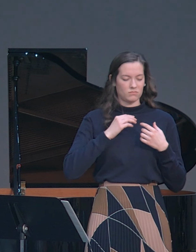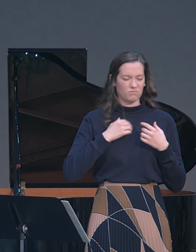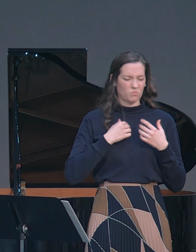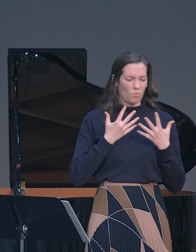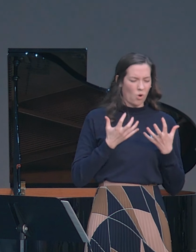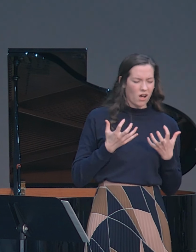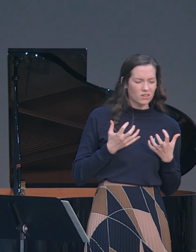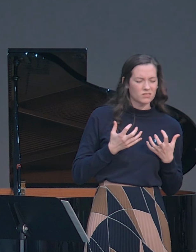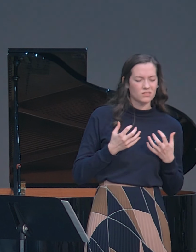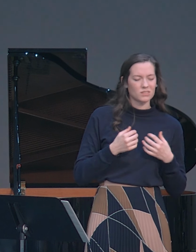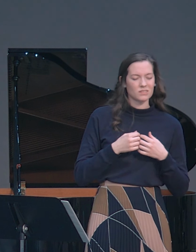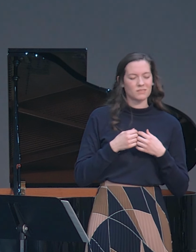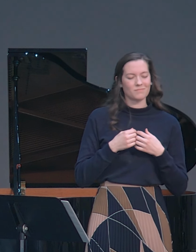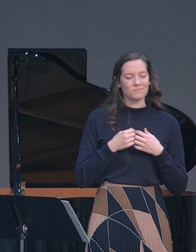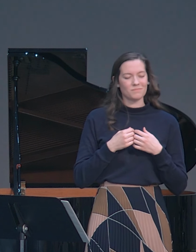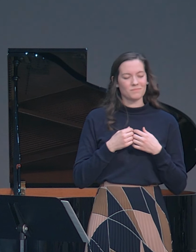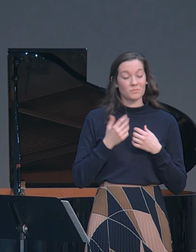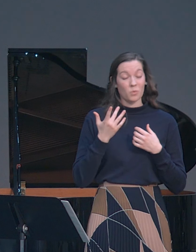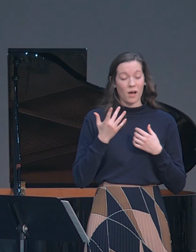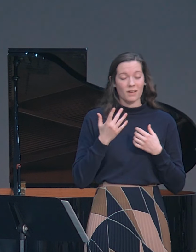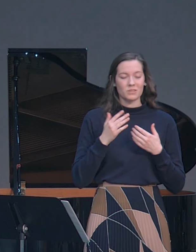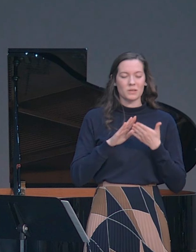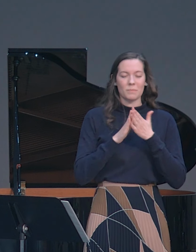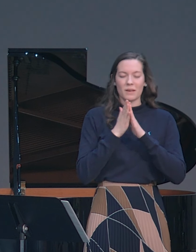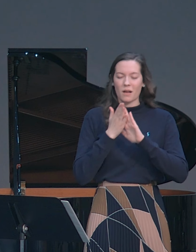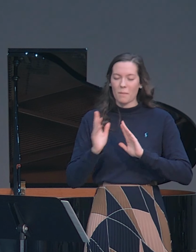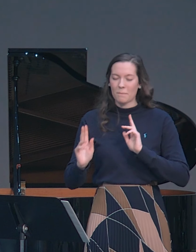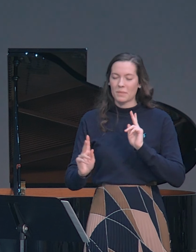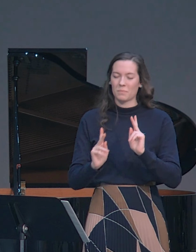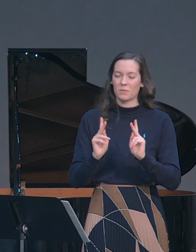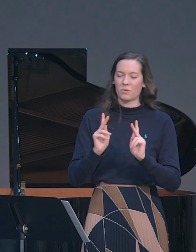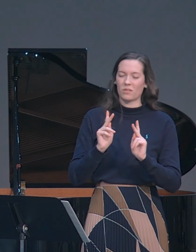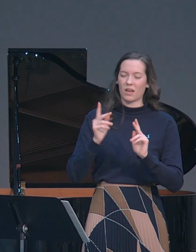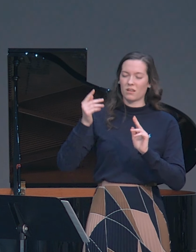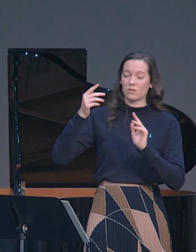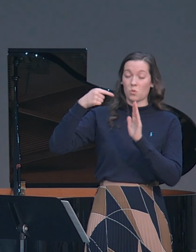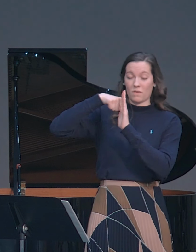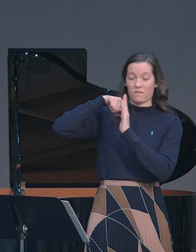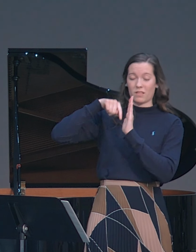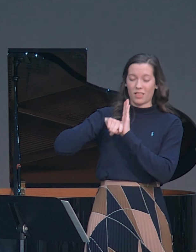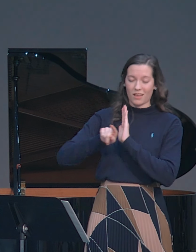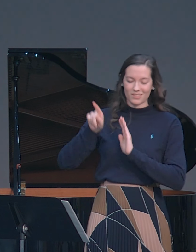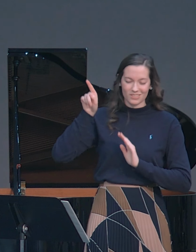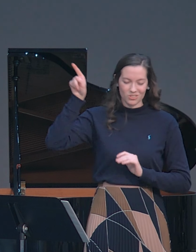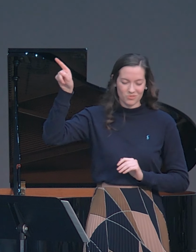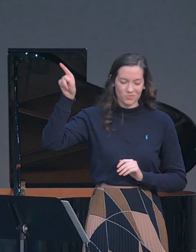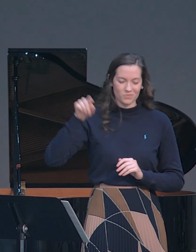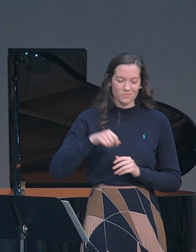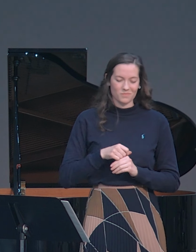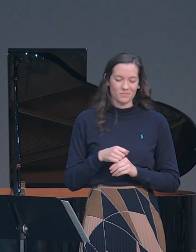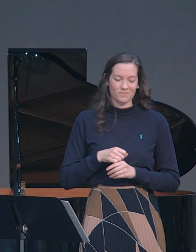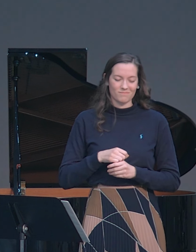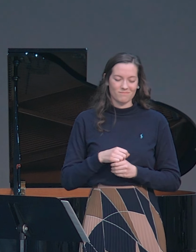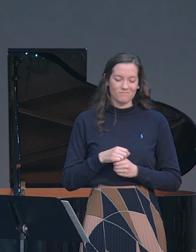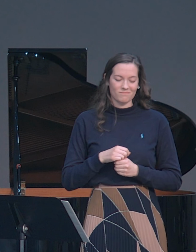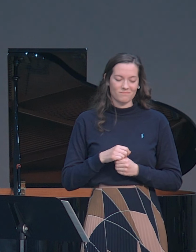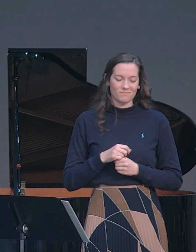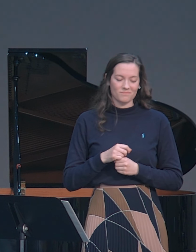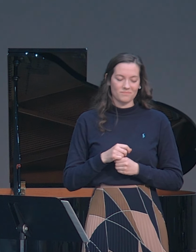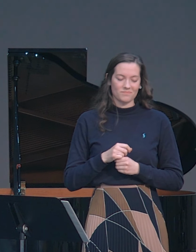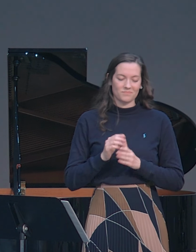might become the people of God who reflect their Father and their Savior, Jesus. And we